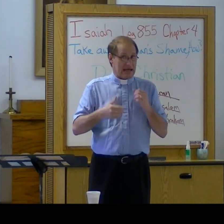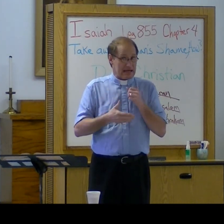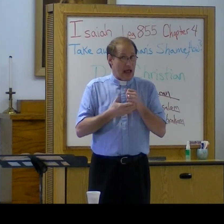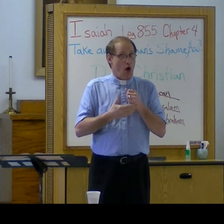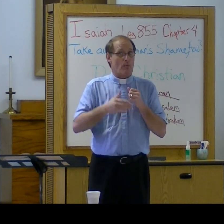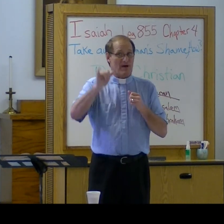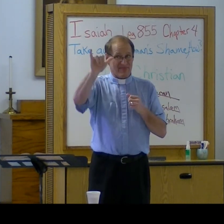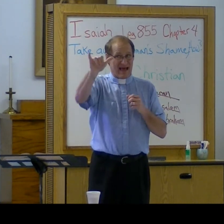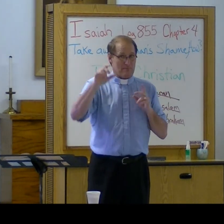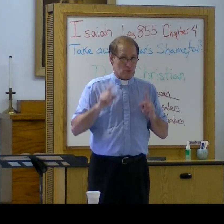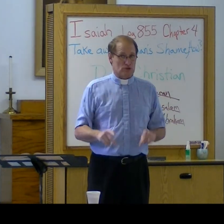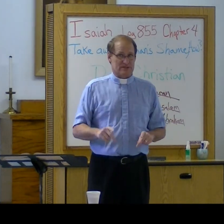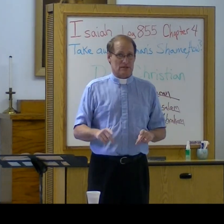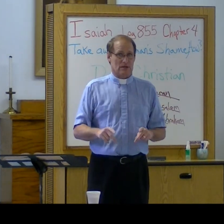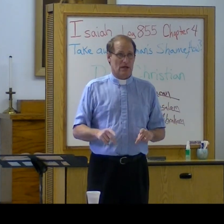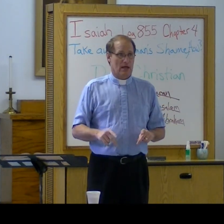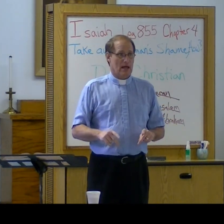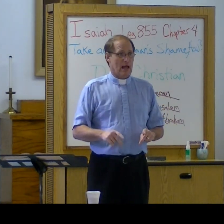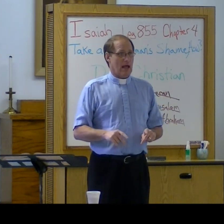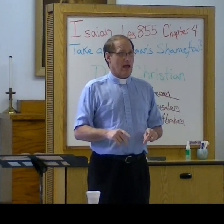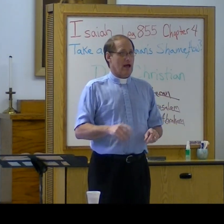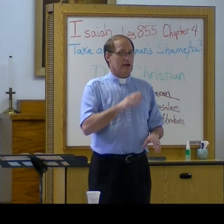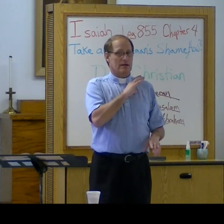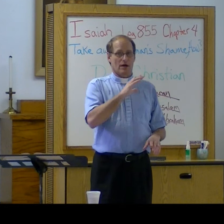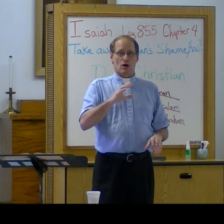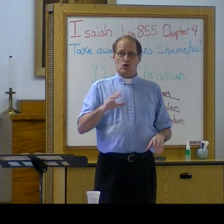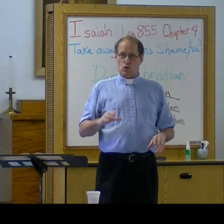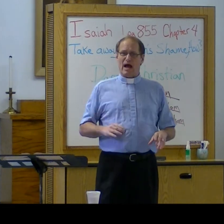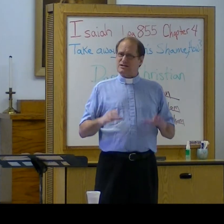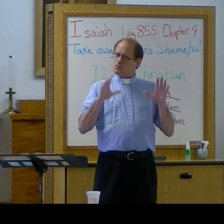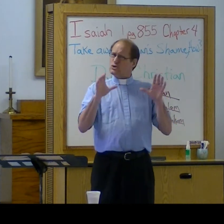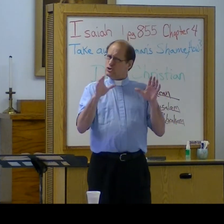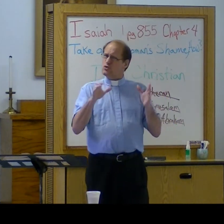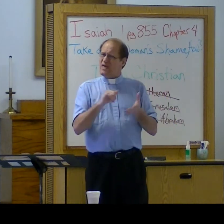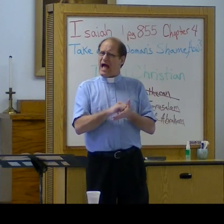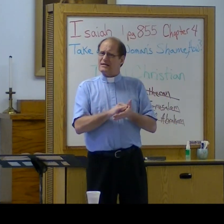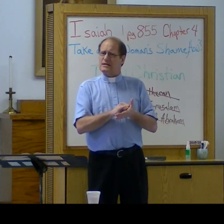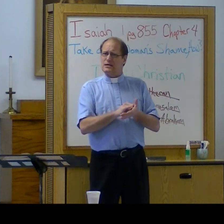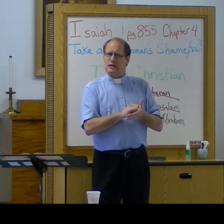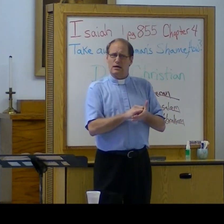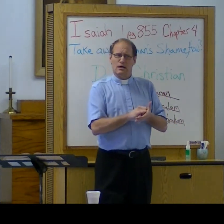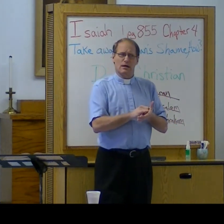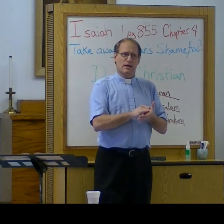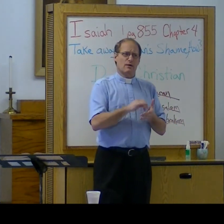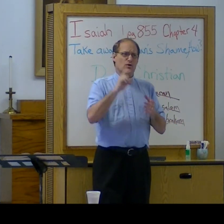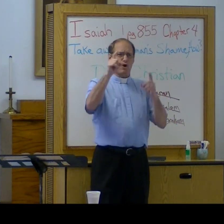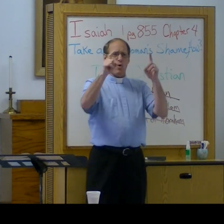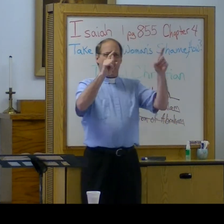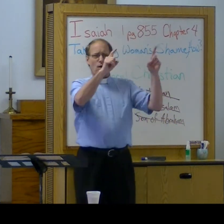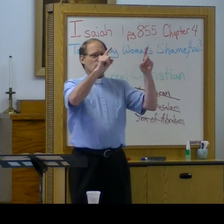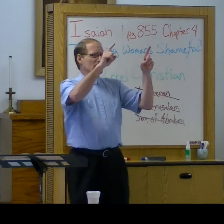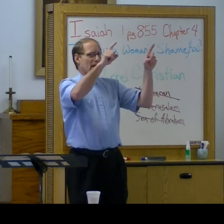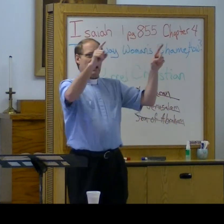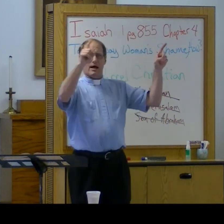can help that person. And Christ would do that. He would go out